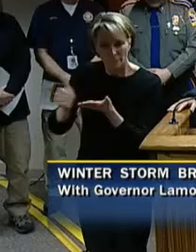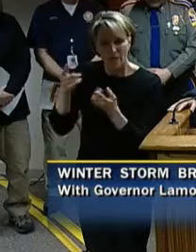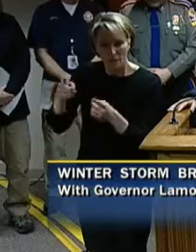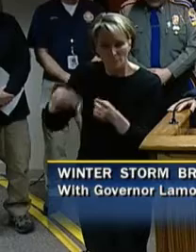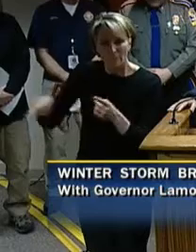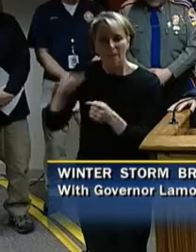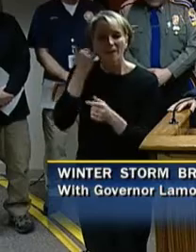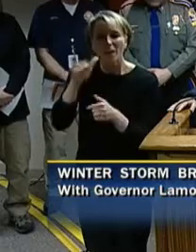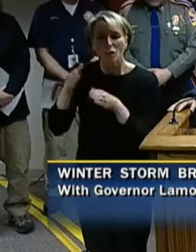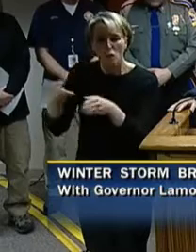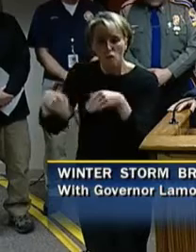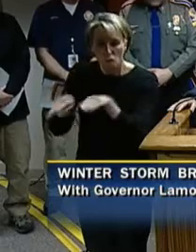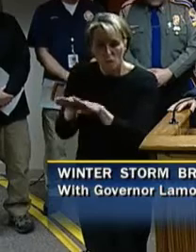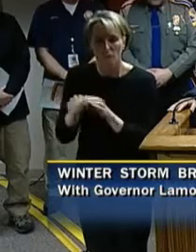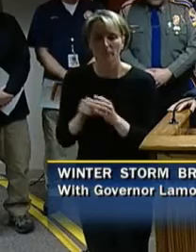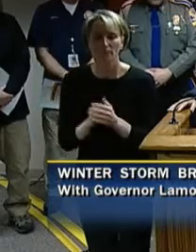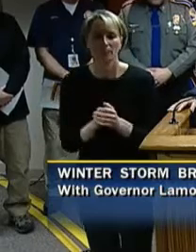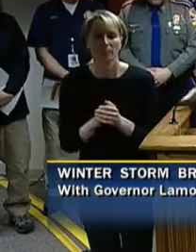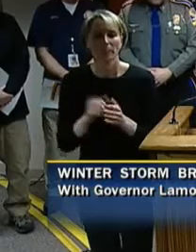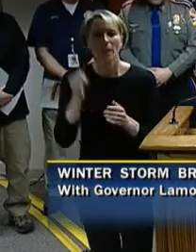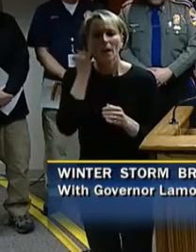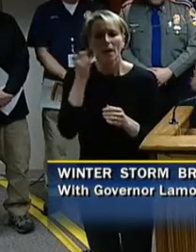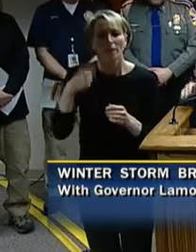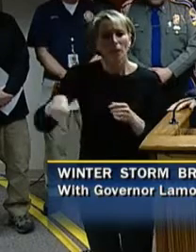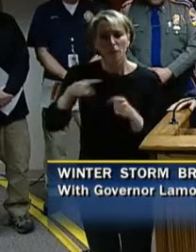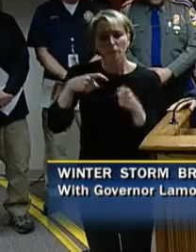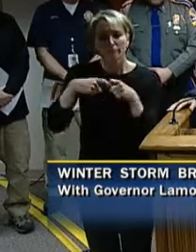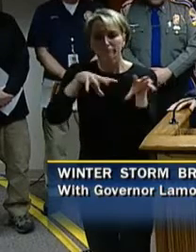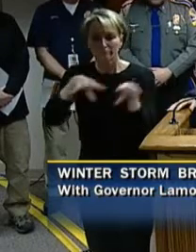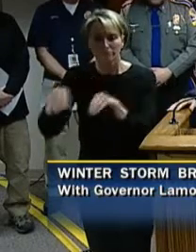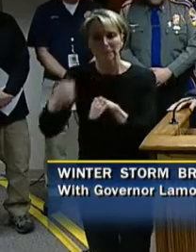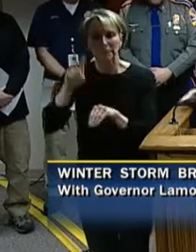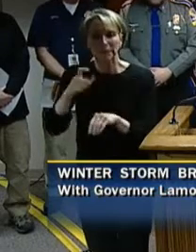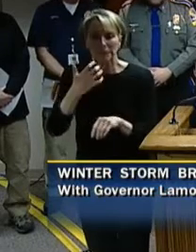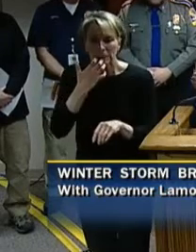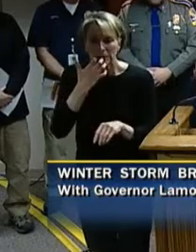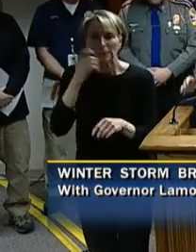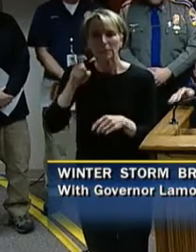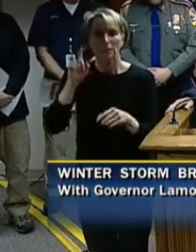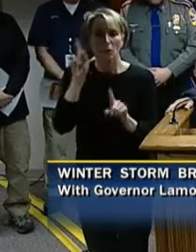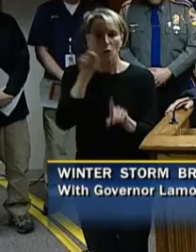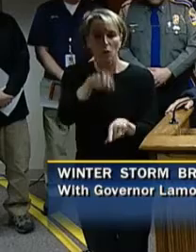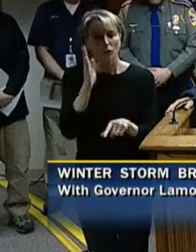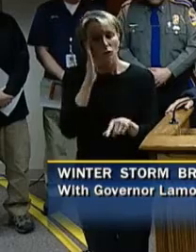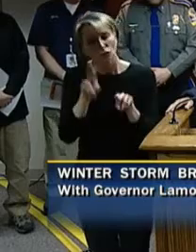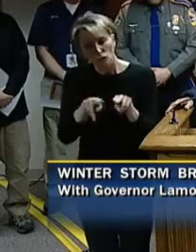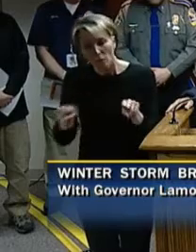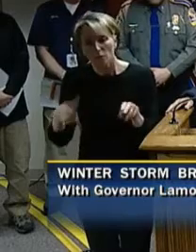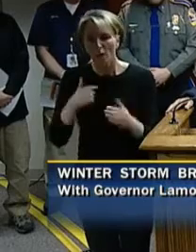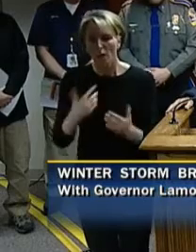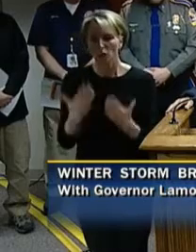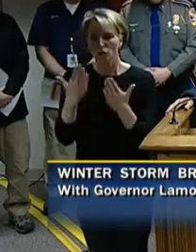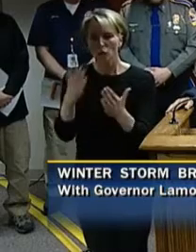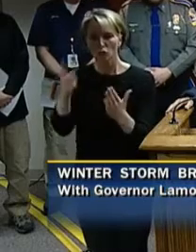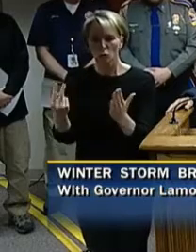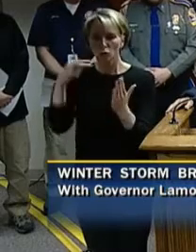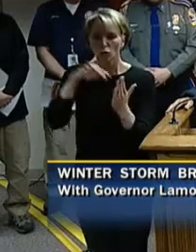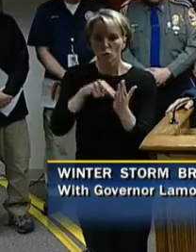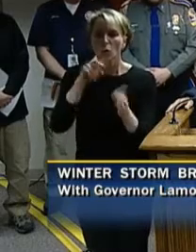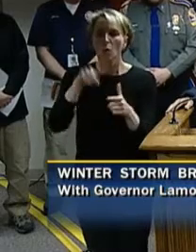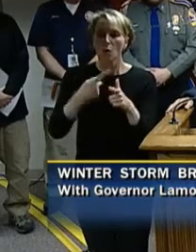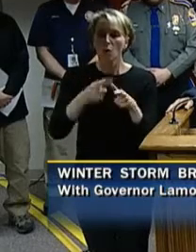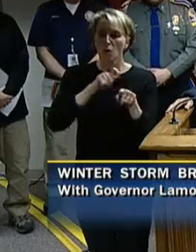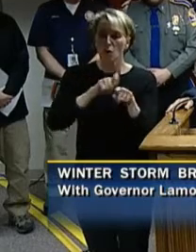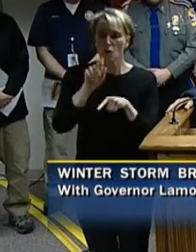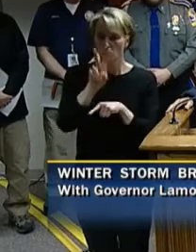if you don't have heat where you are, and other emergency support that you may need. 211 will be the response that you